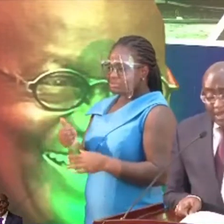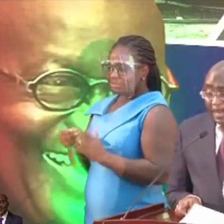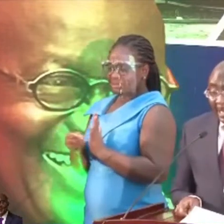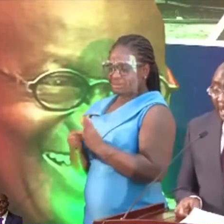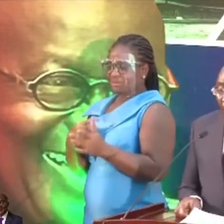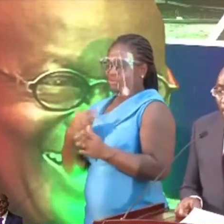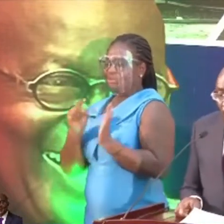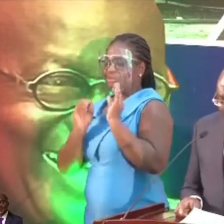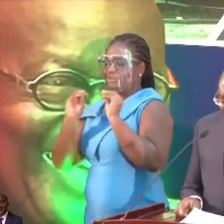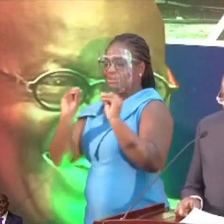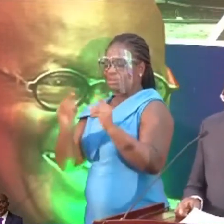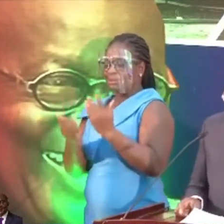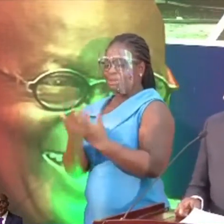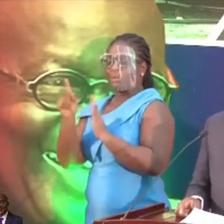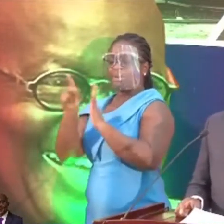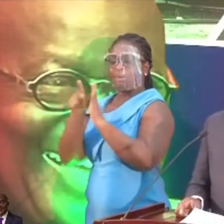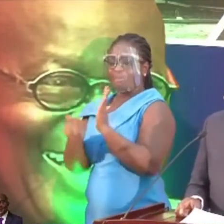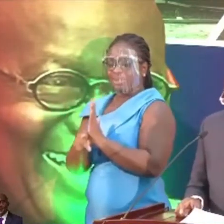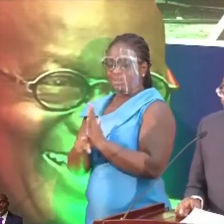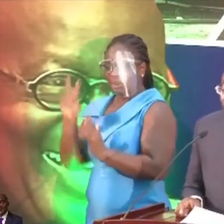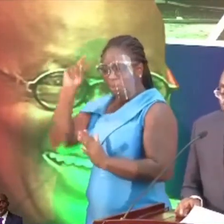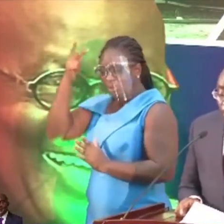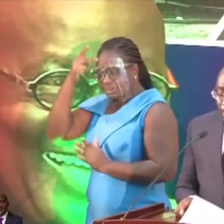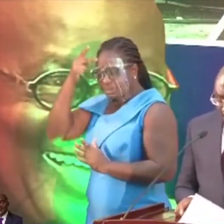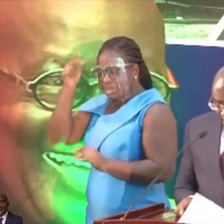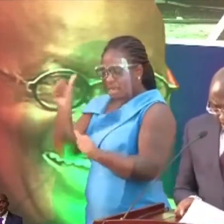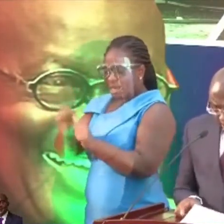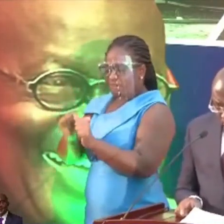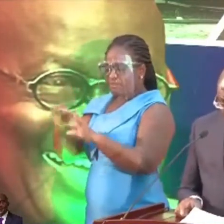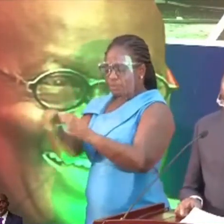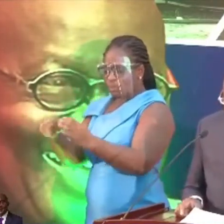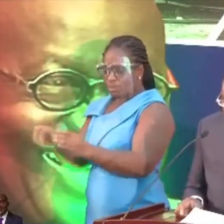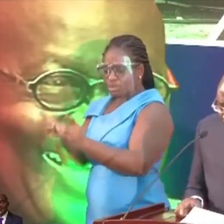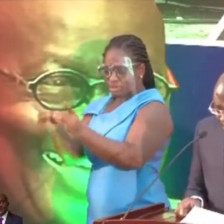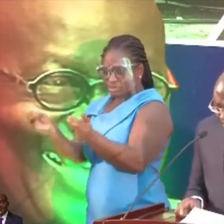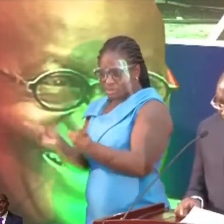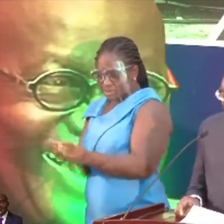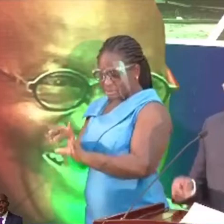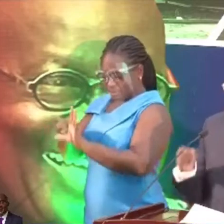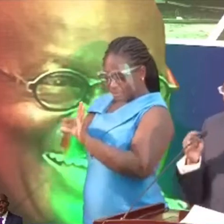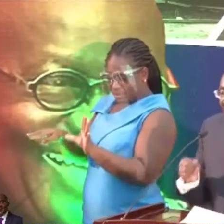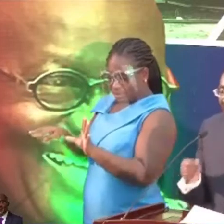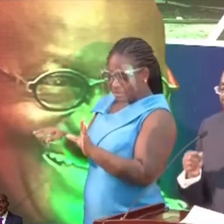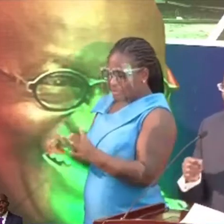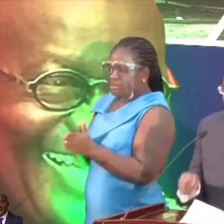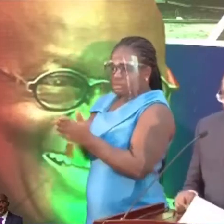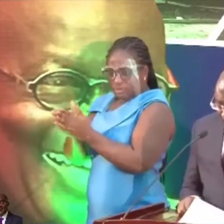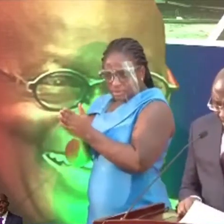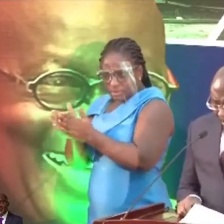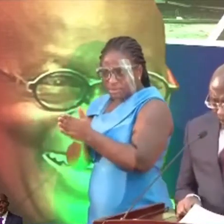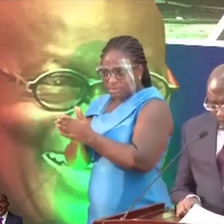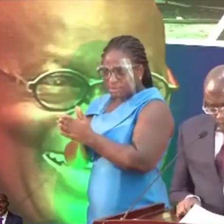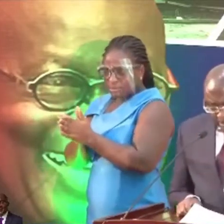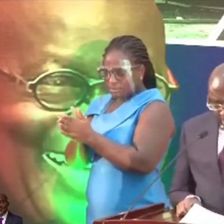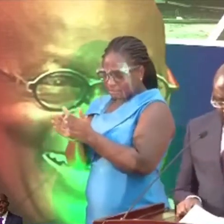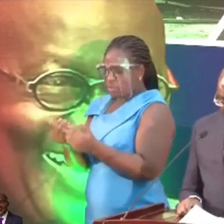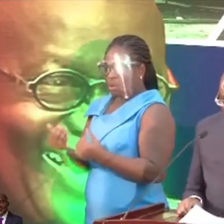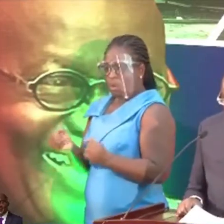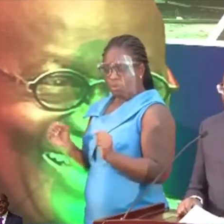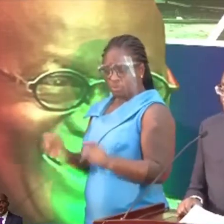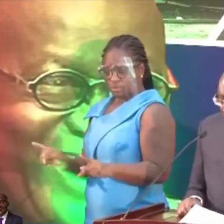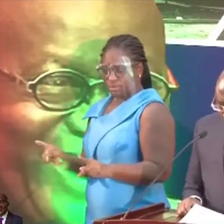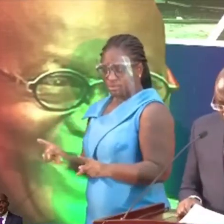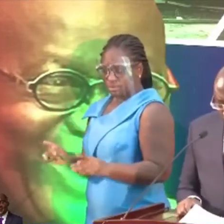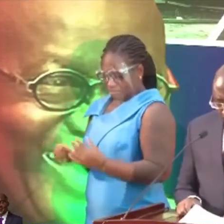narrowly by our politics. Every community, district, and region deserves expanded opportunities